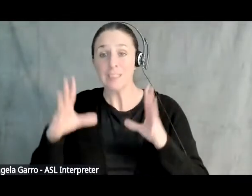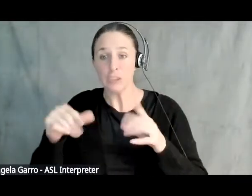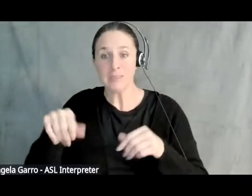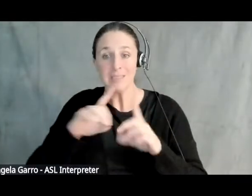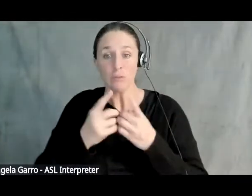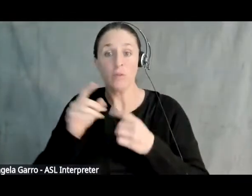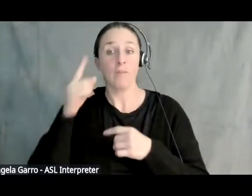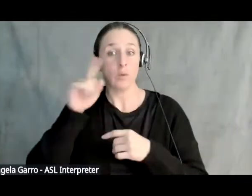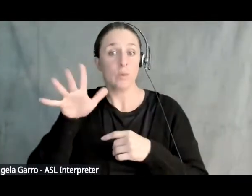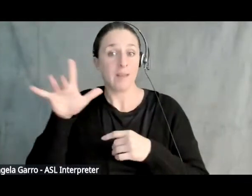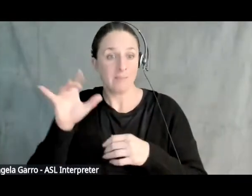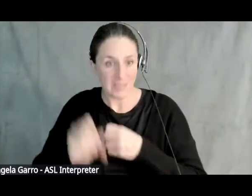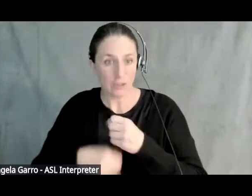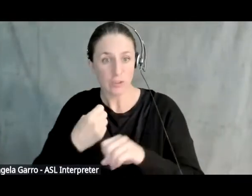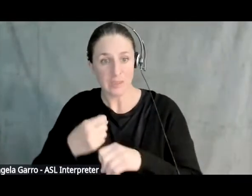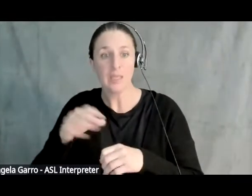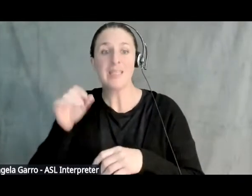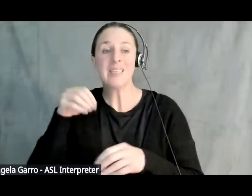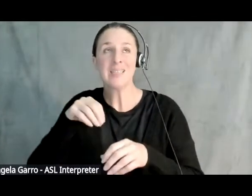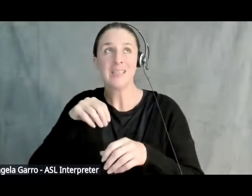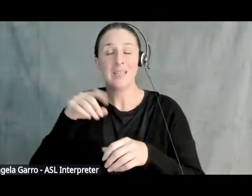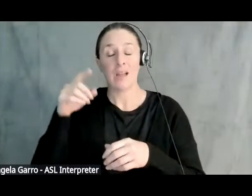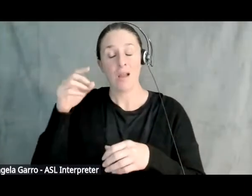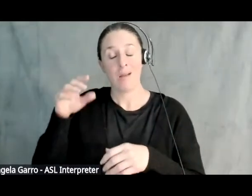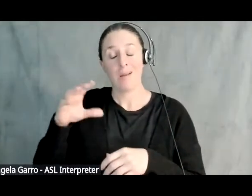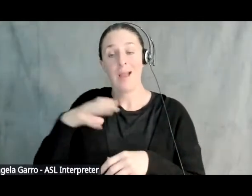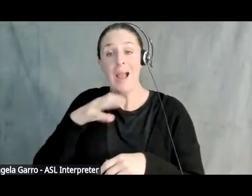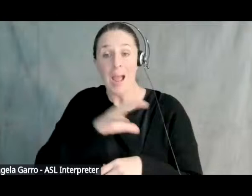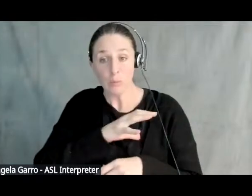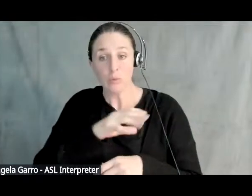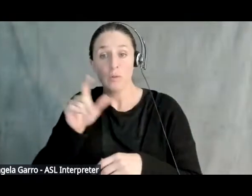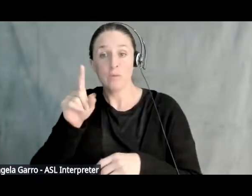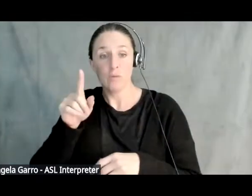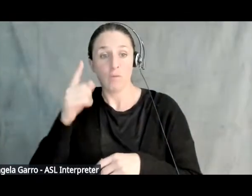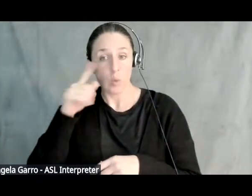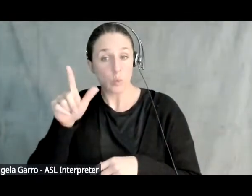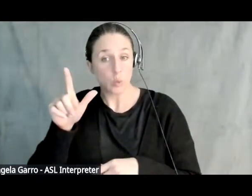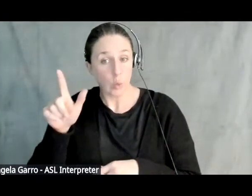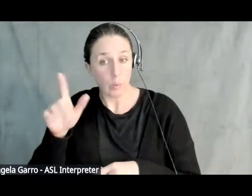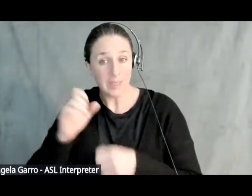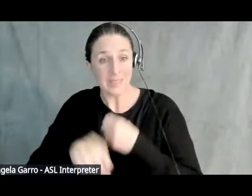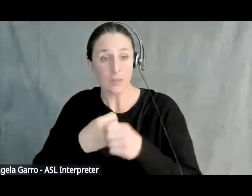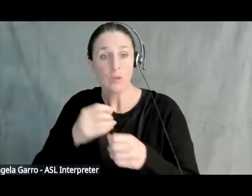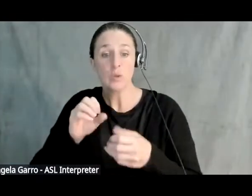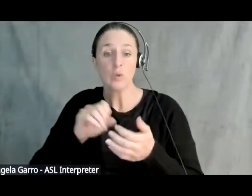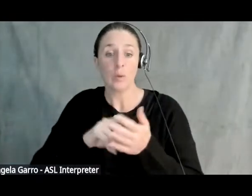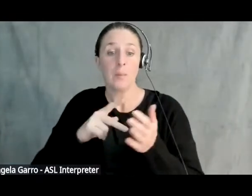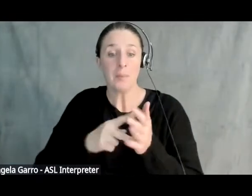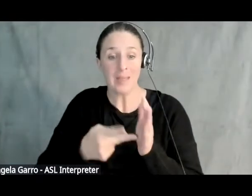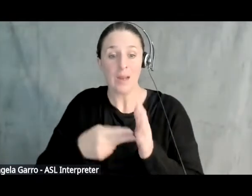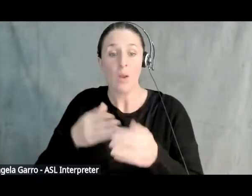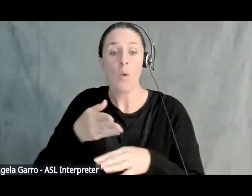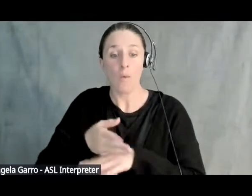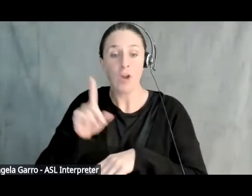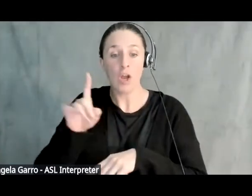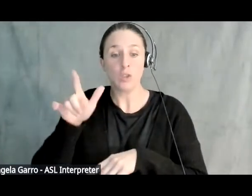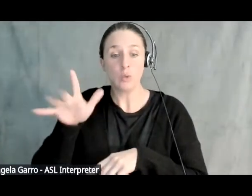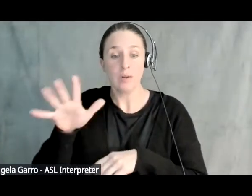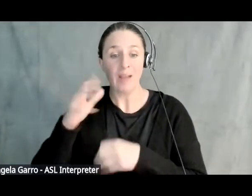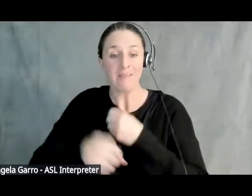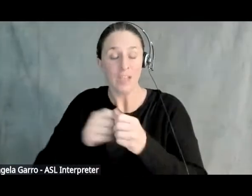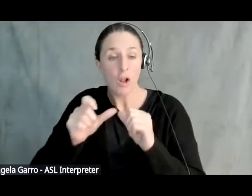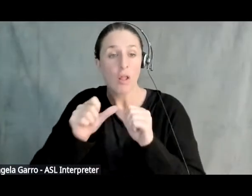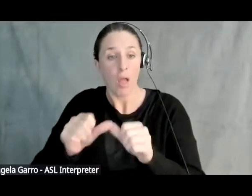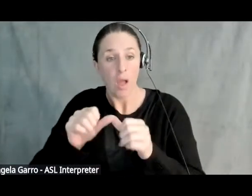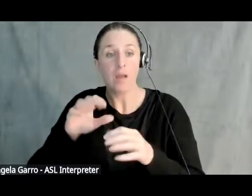the Social Studies Council as a department chair for 21 years. This means I've taught over 125 year-long courses. I've taught over 4,000 students